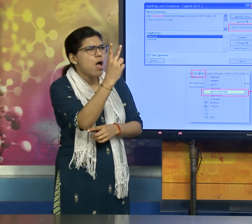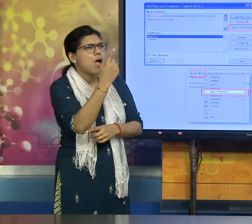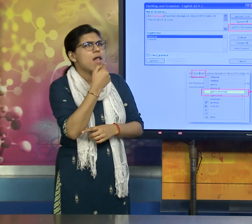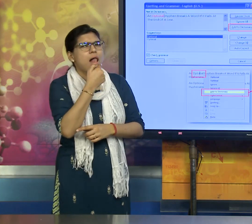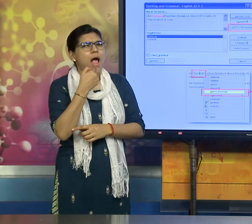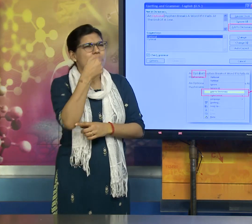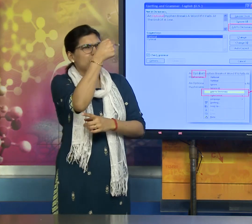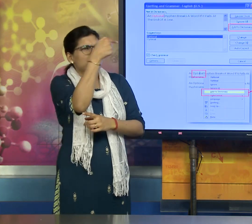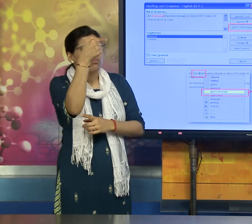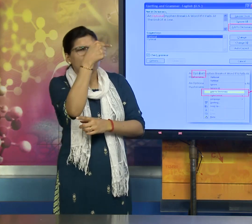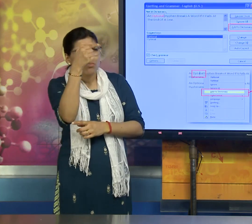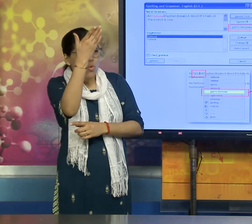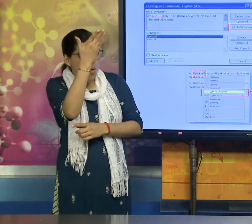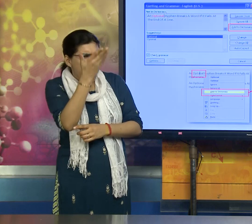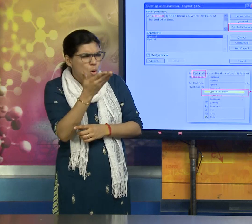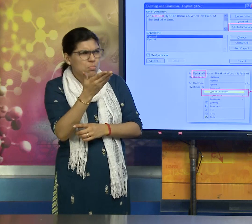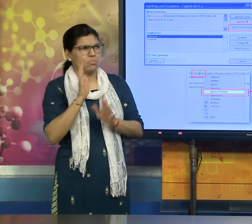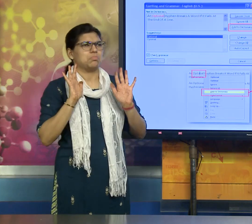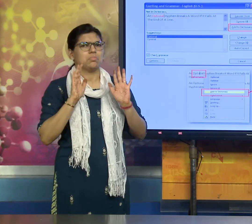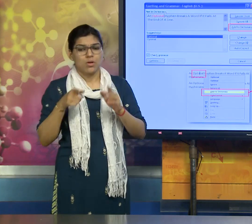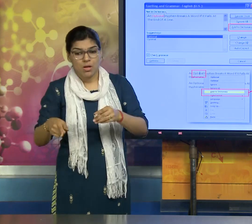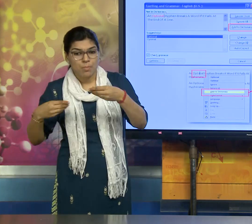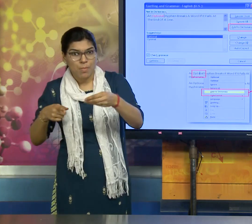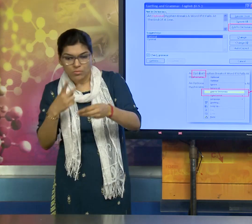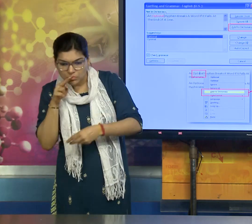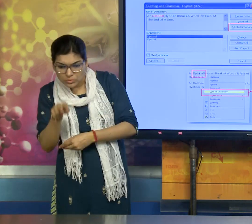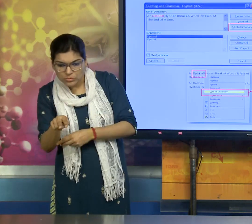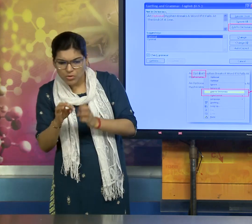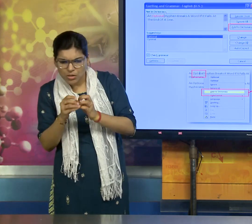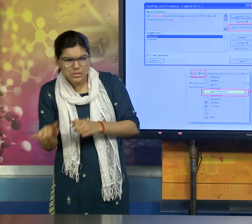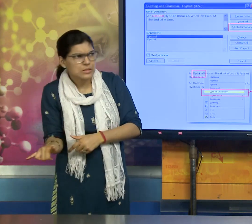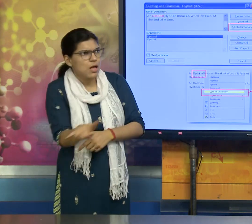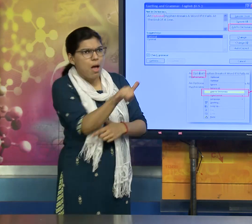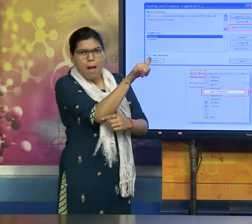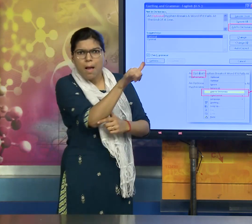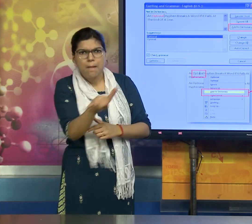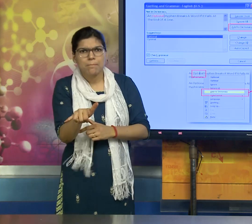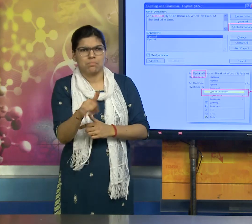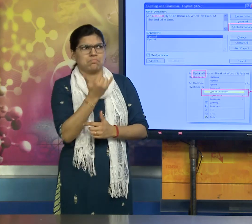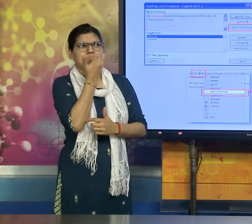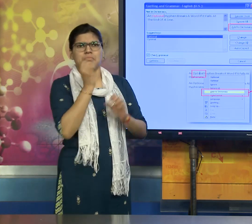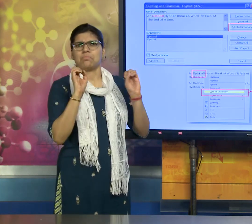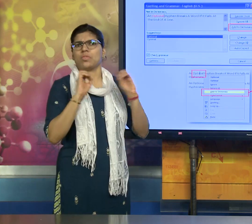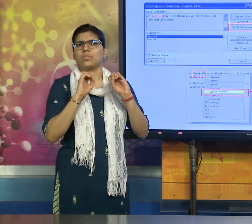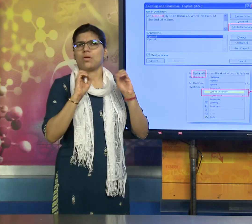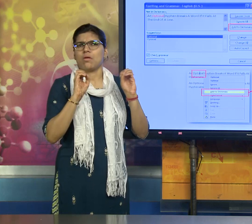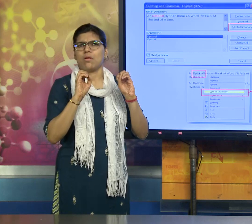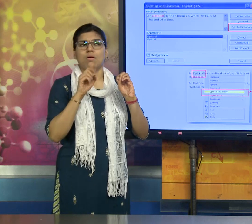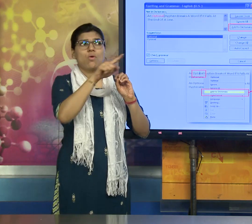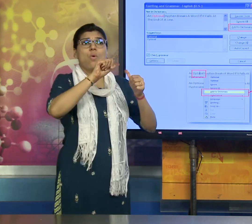you have to follow the same pattern given by someone else, and the text you will